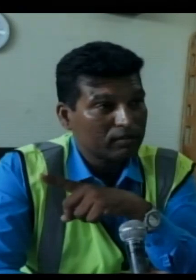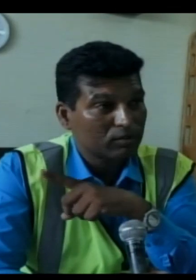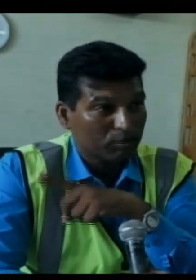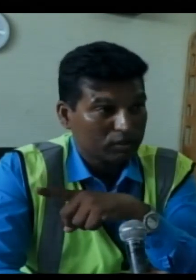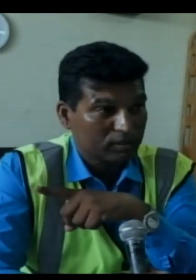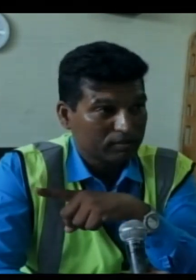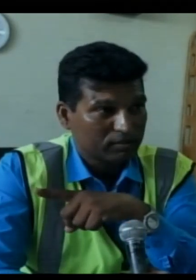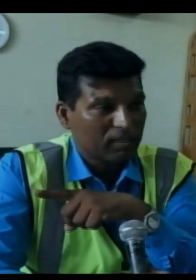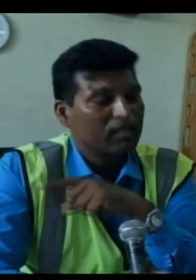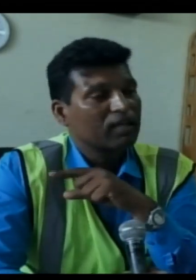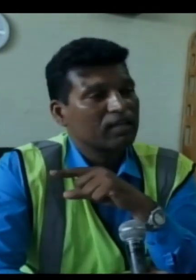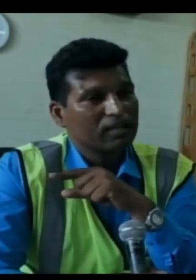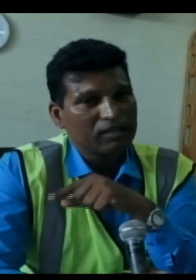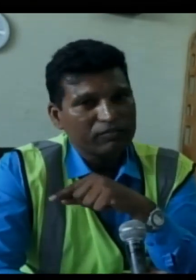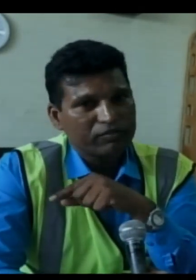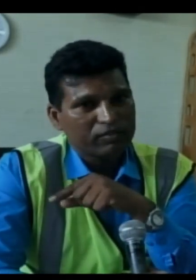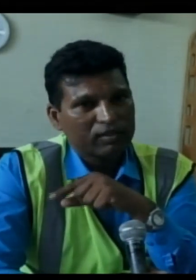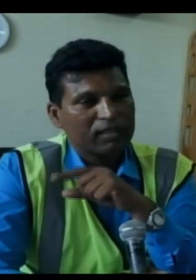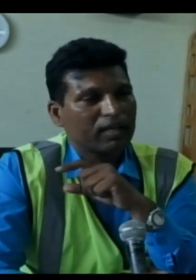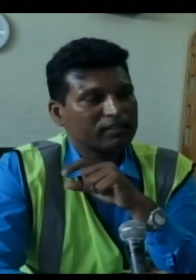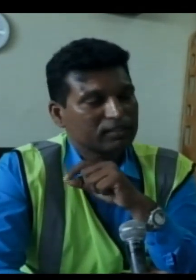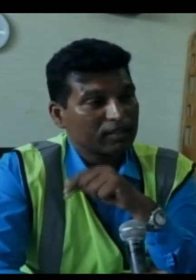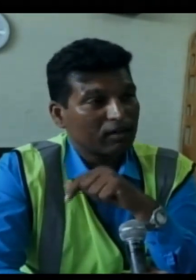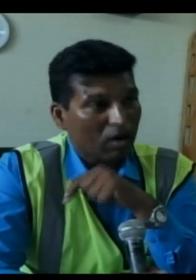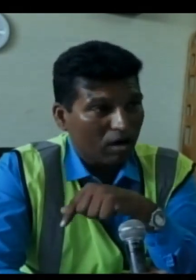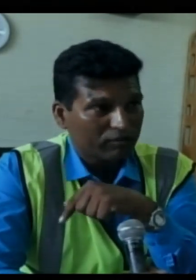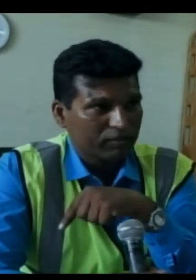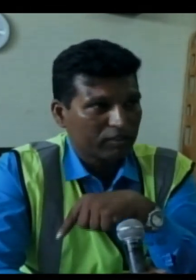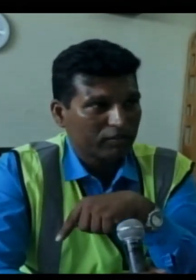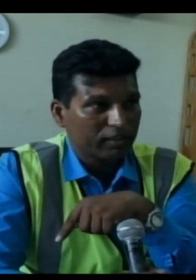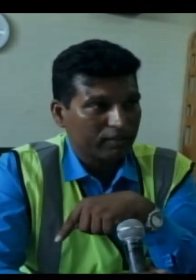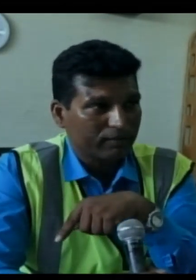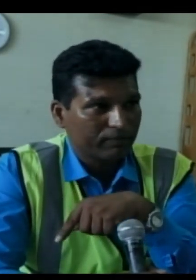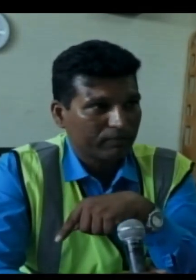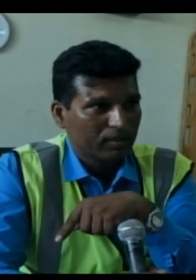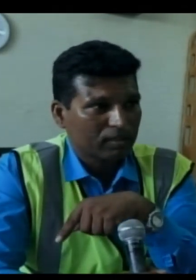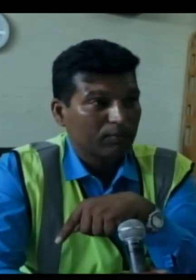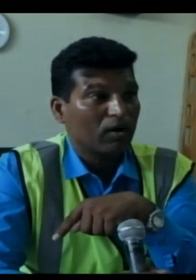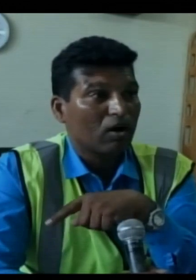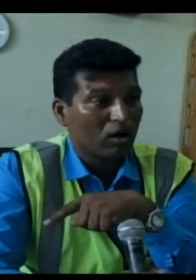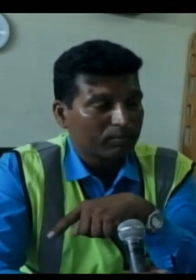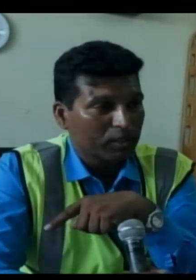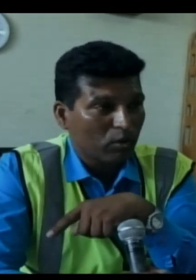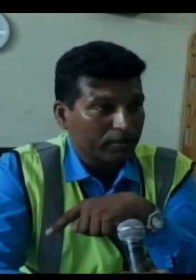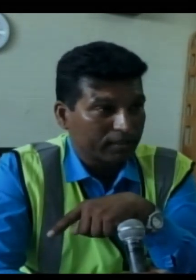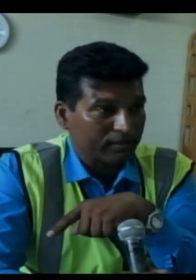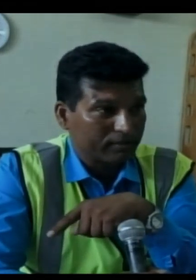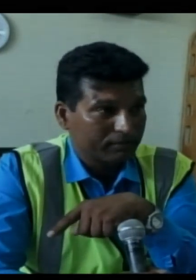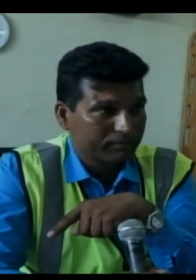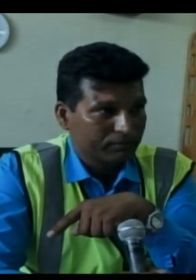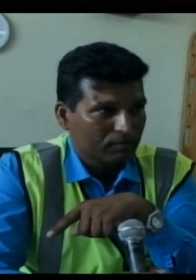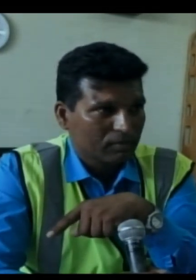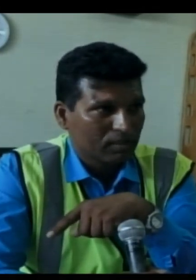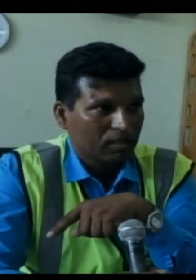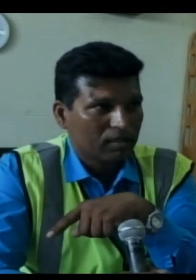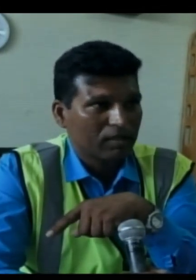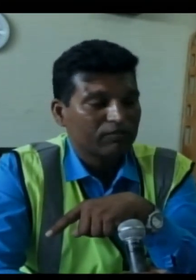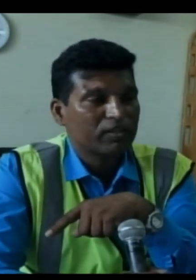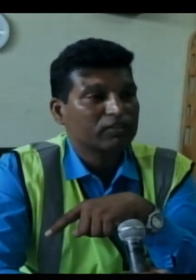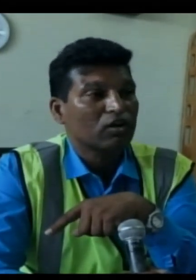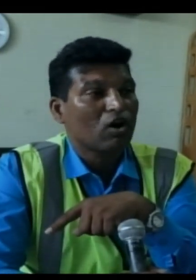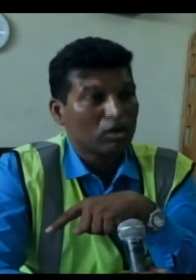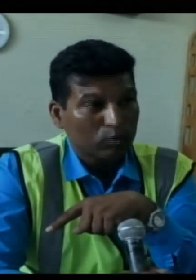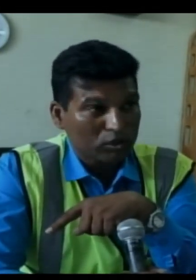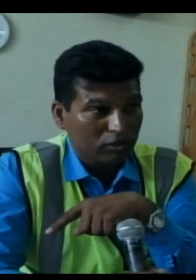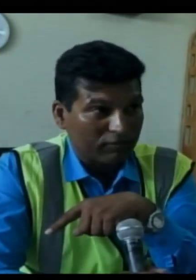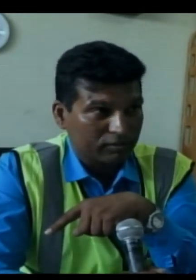here to process. If they are staying off in Grenada, they will all be quarantined. If